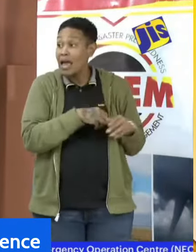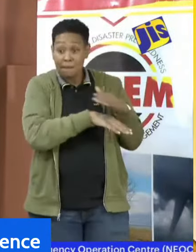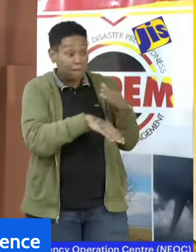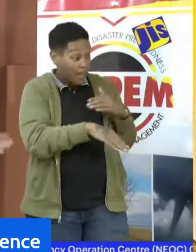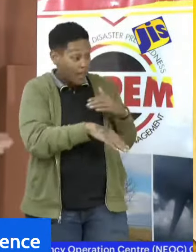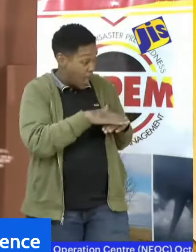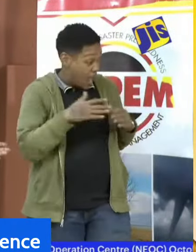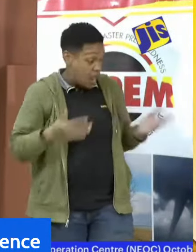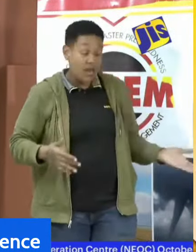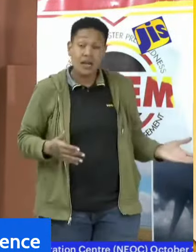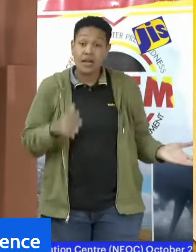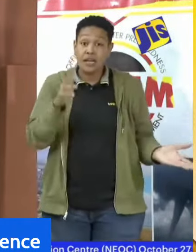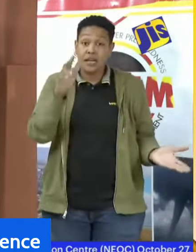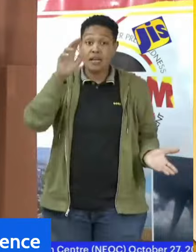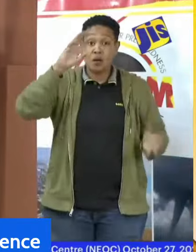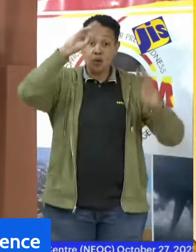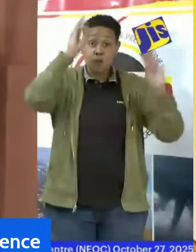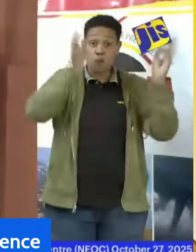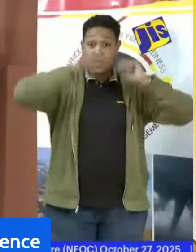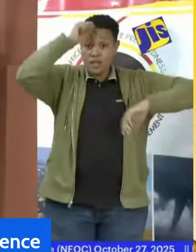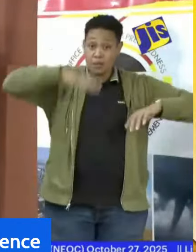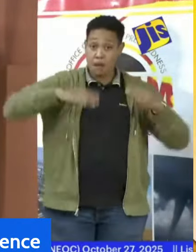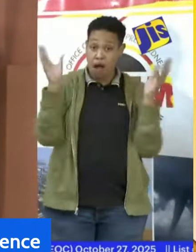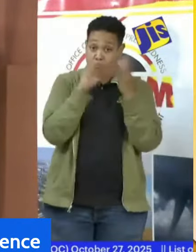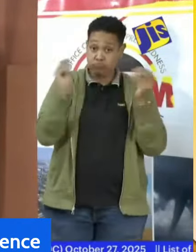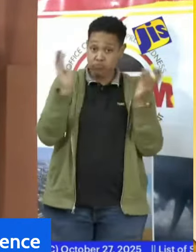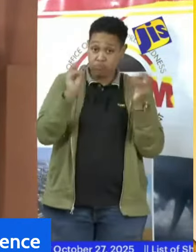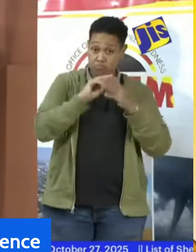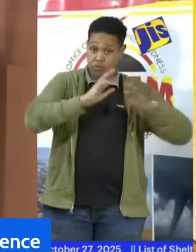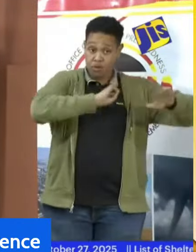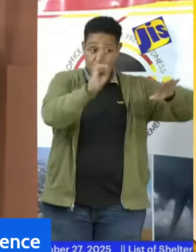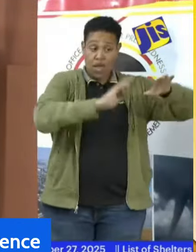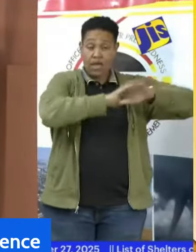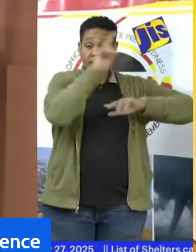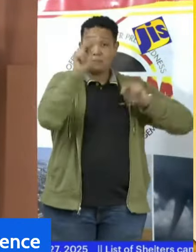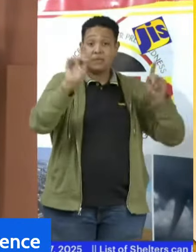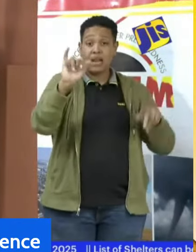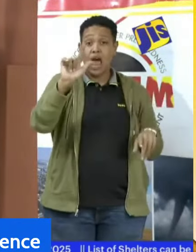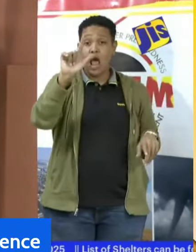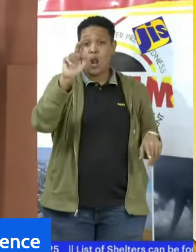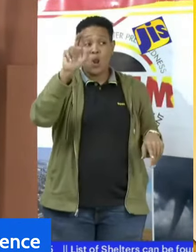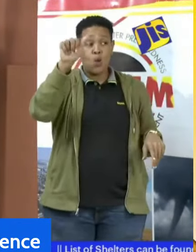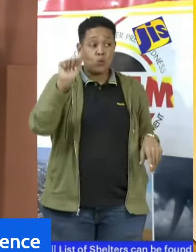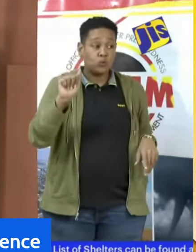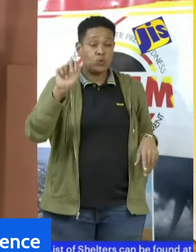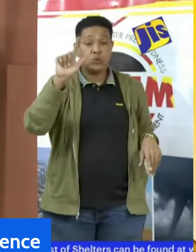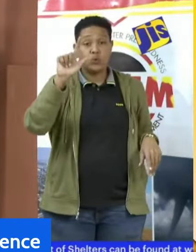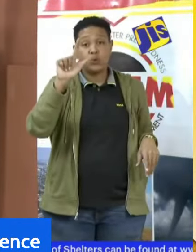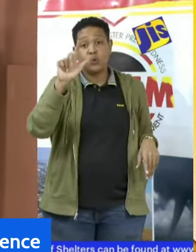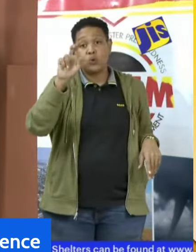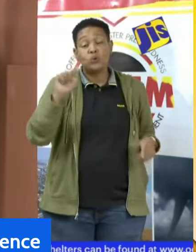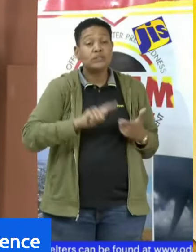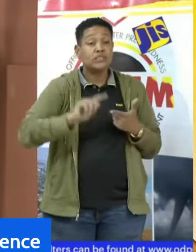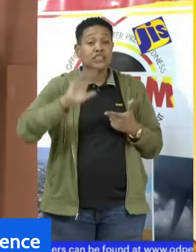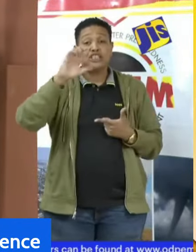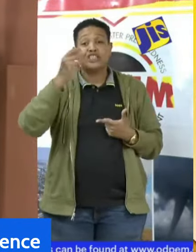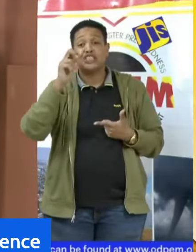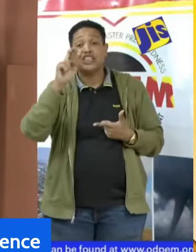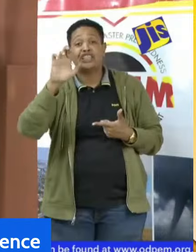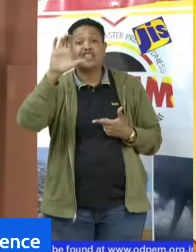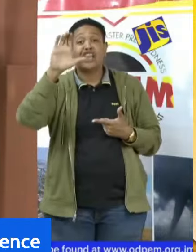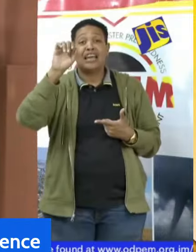on Evans' forecast, places like Lucy, Chester Castle,